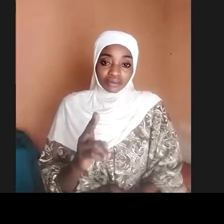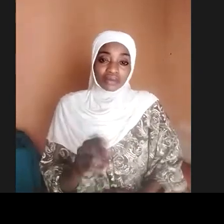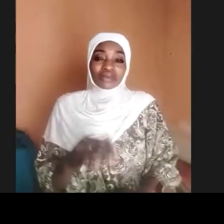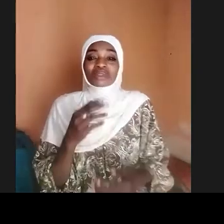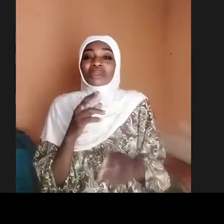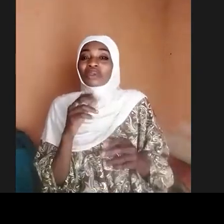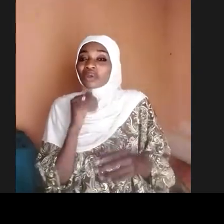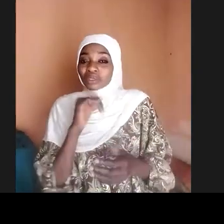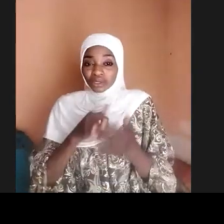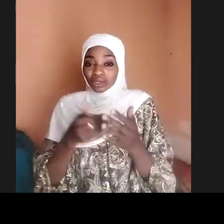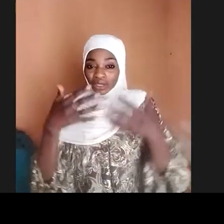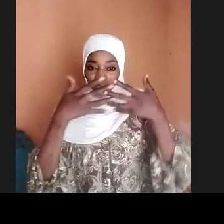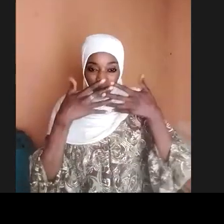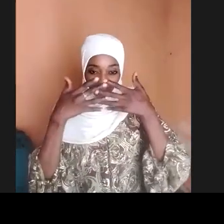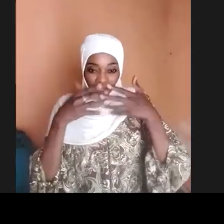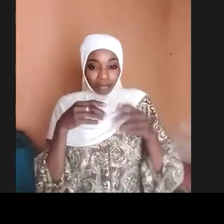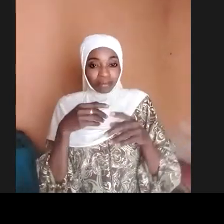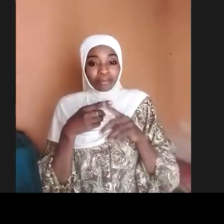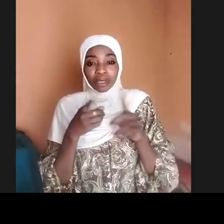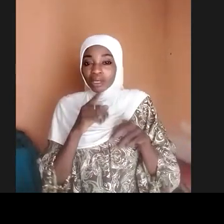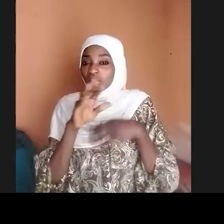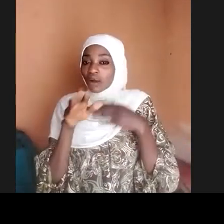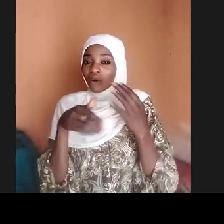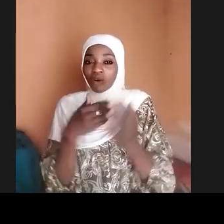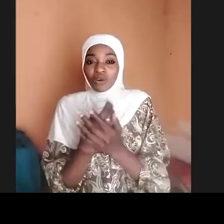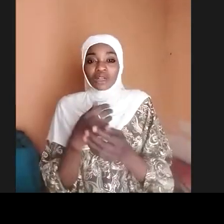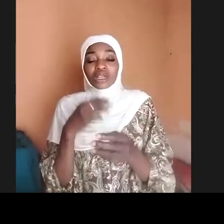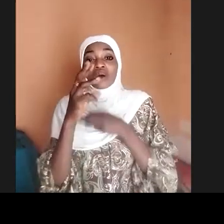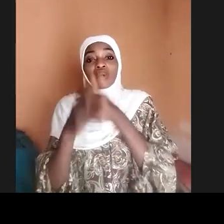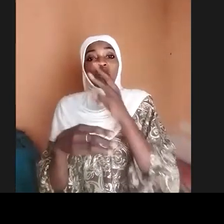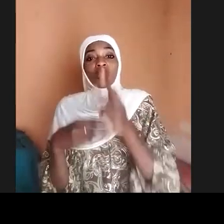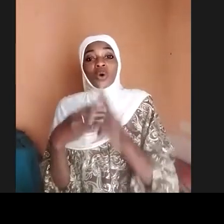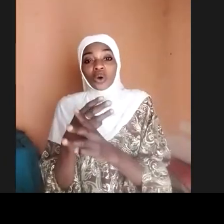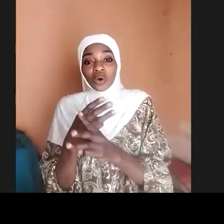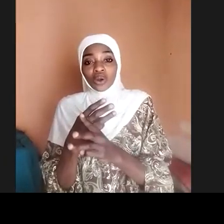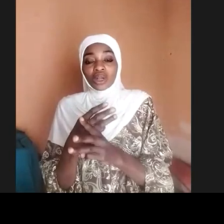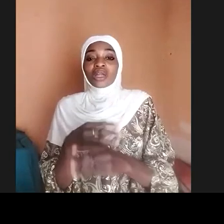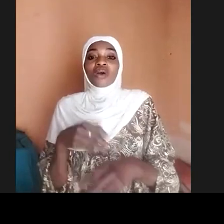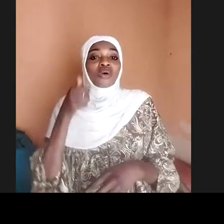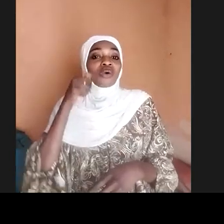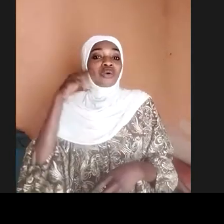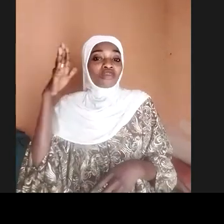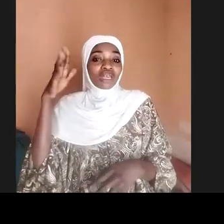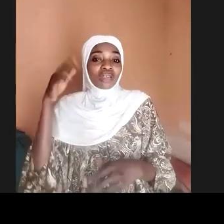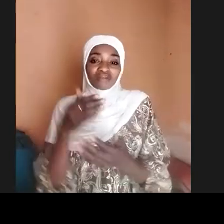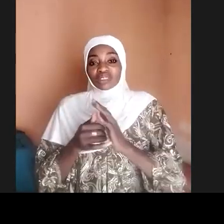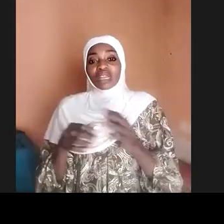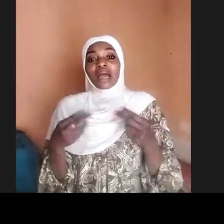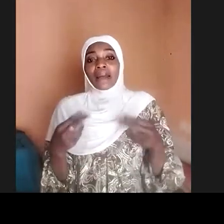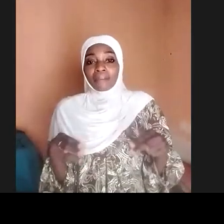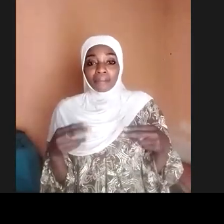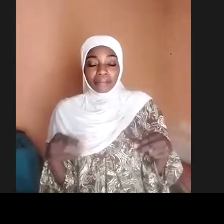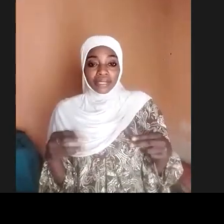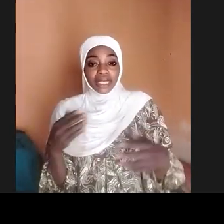world, and particularly attacks on women's rights, LGBT rights, but also on disabled people's rights. So